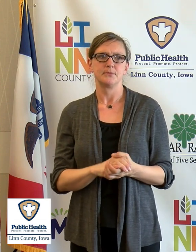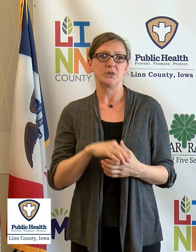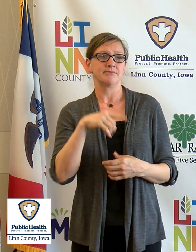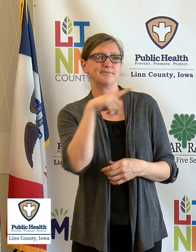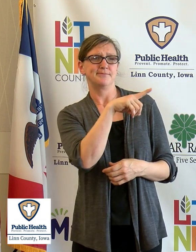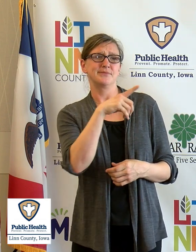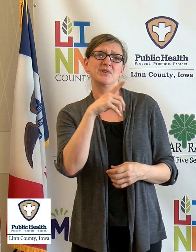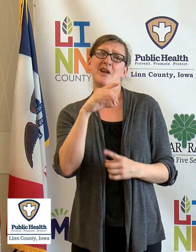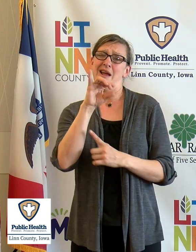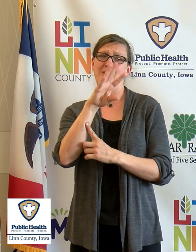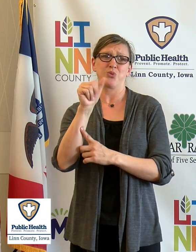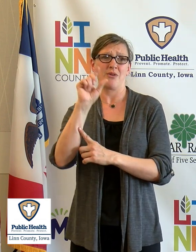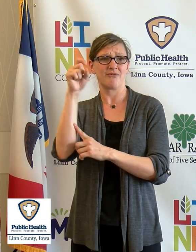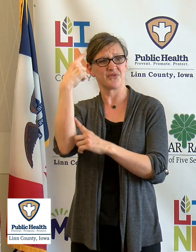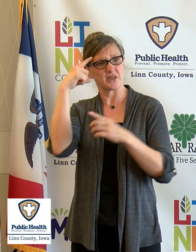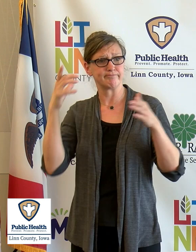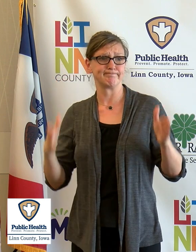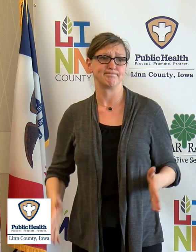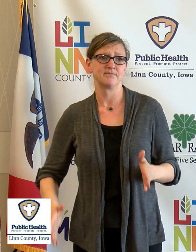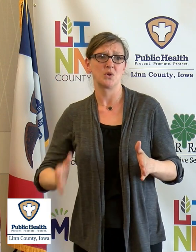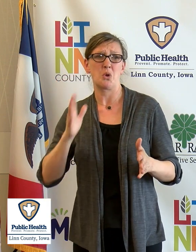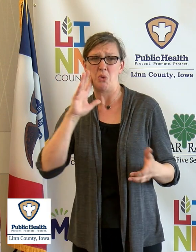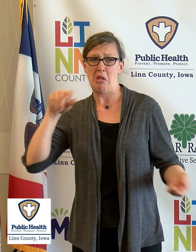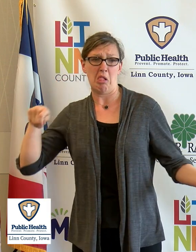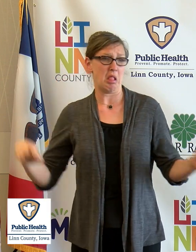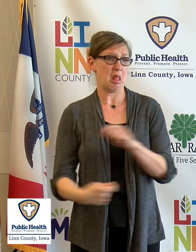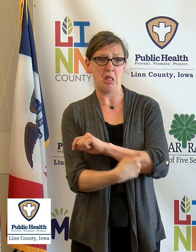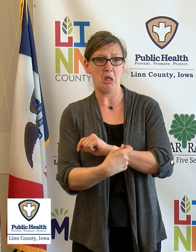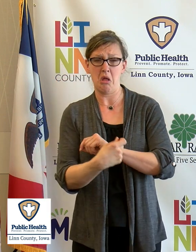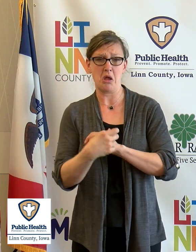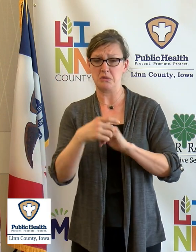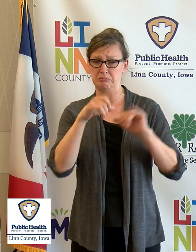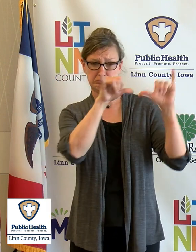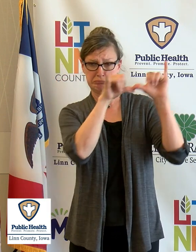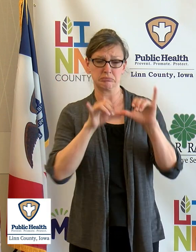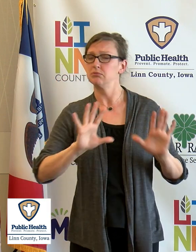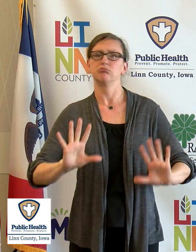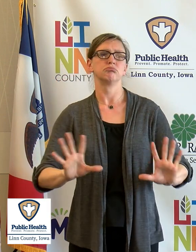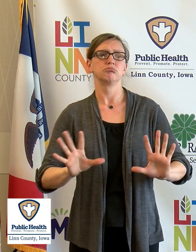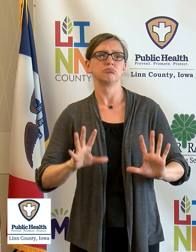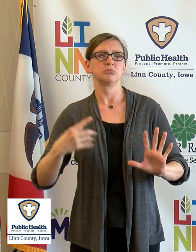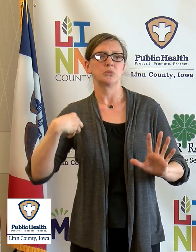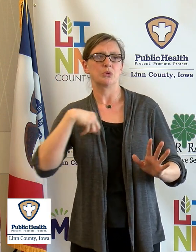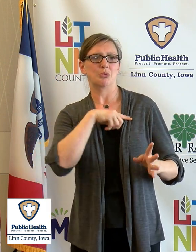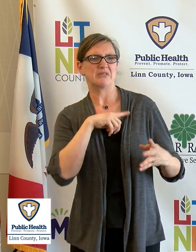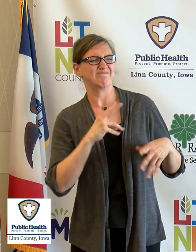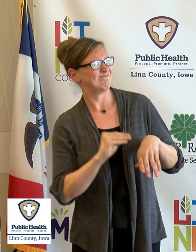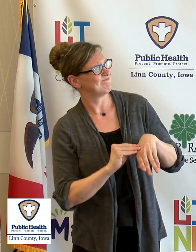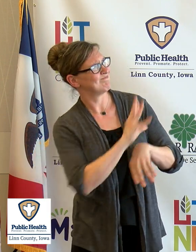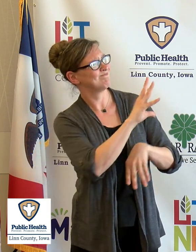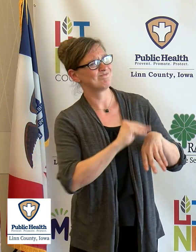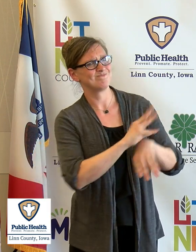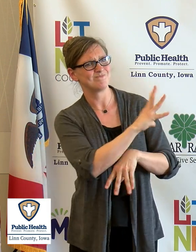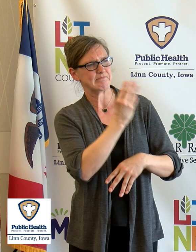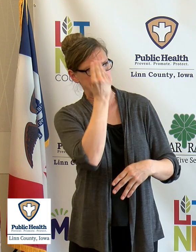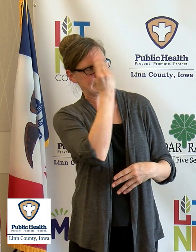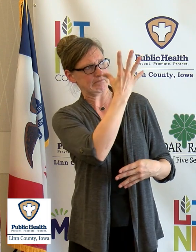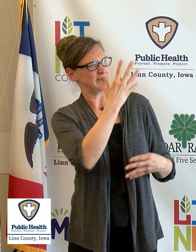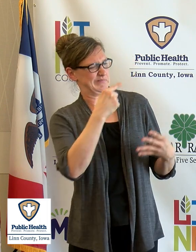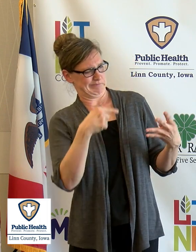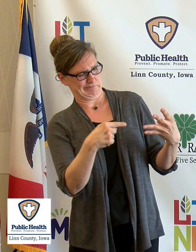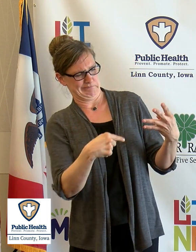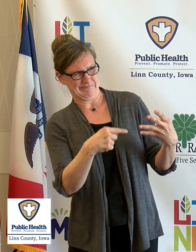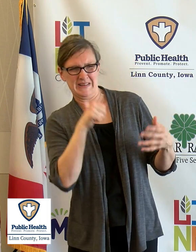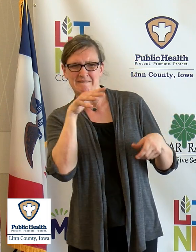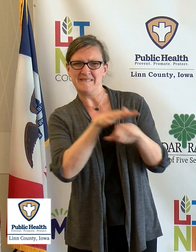metrics and take under advisement more than just 4 data points, as this pandemic is shaping up to be one of the